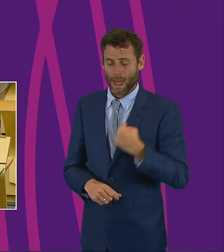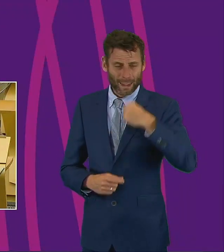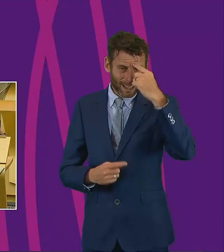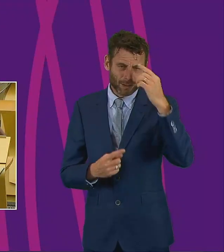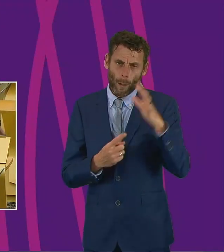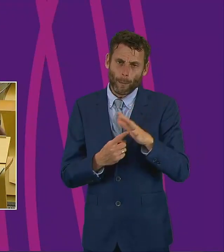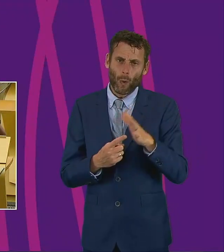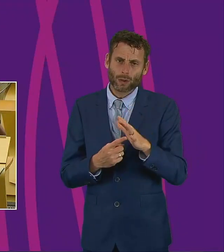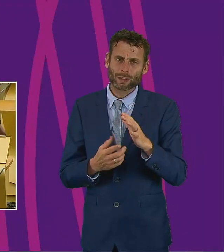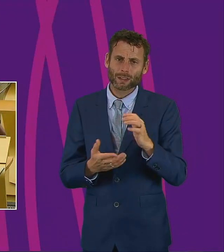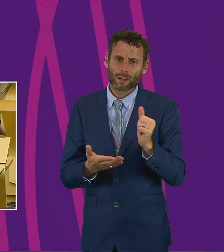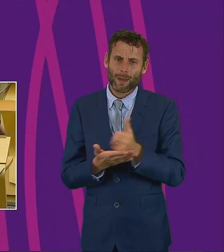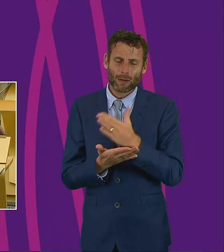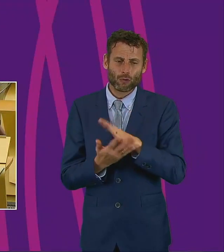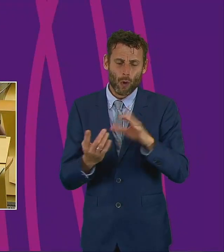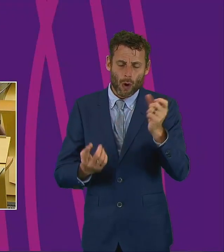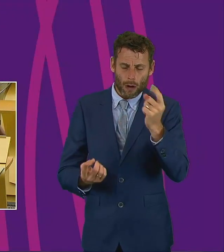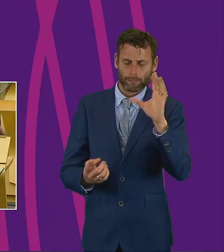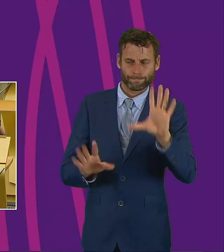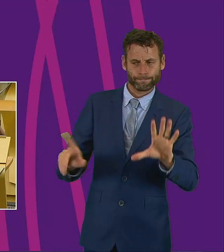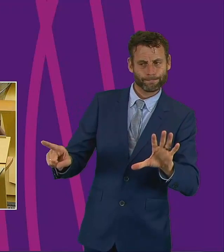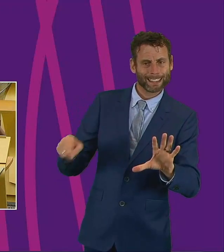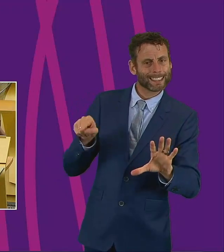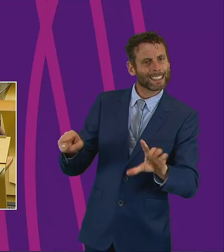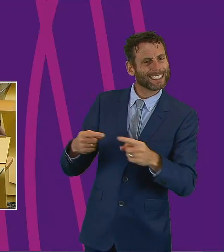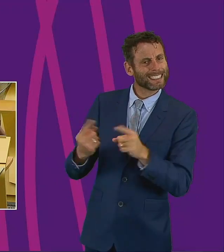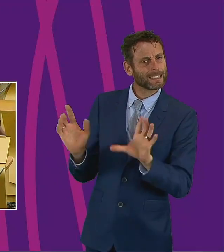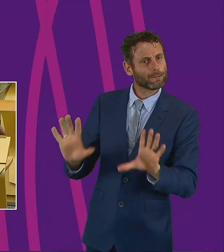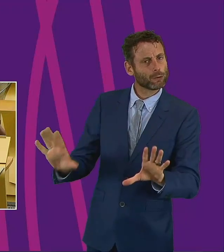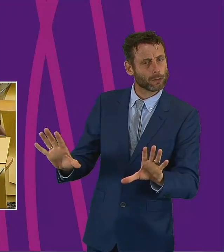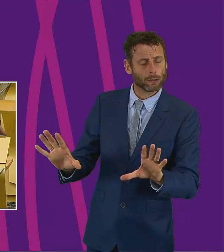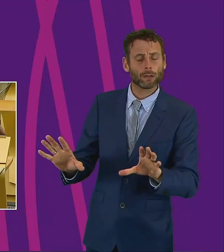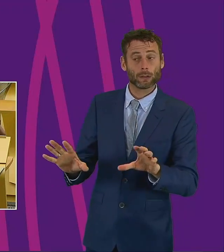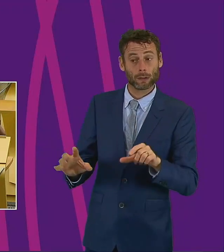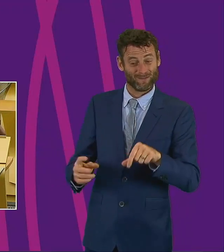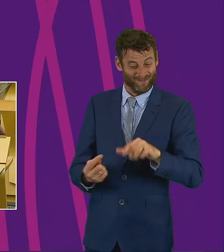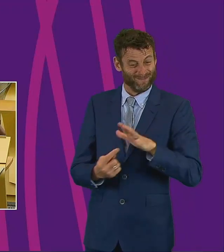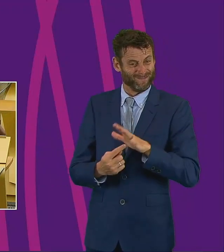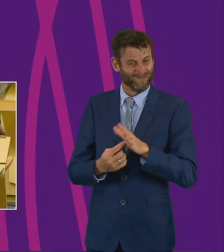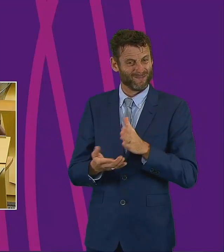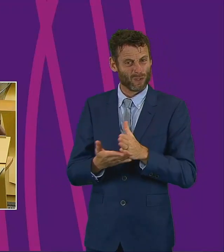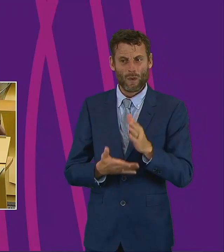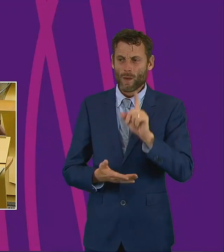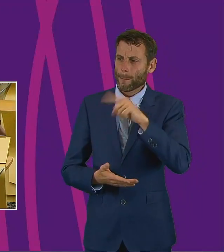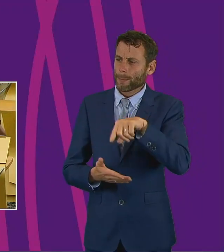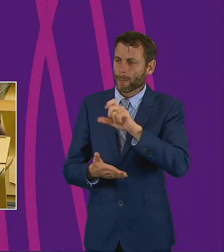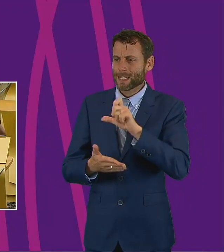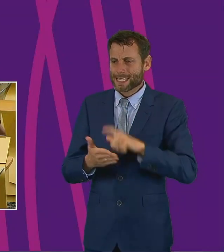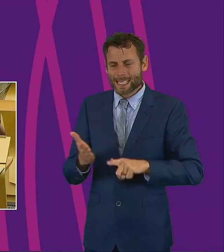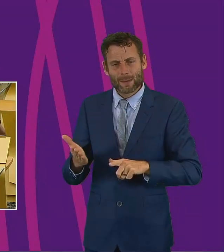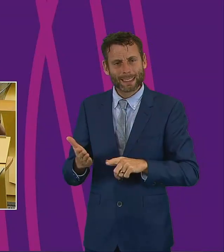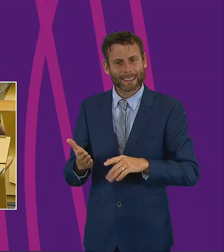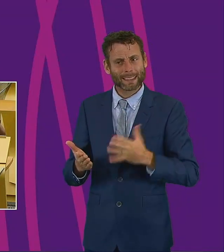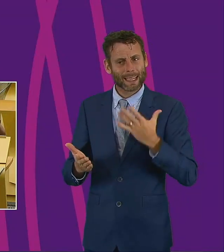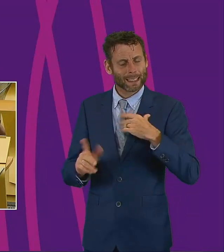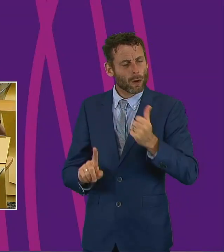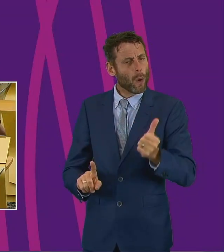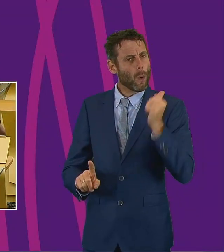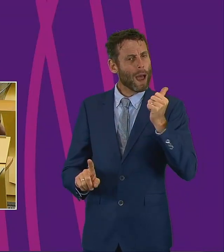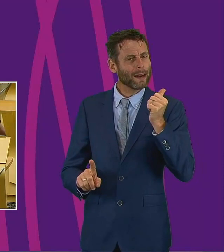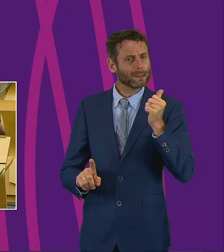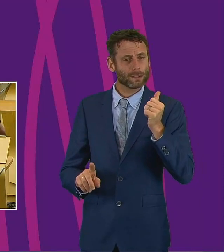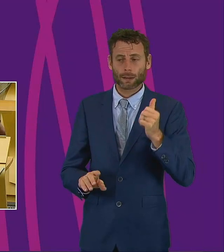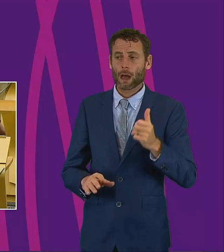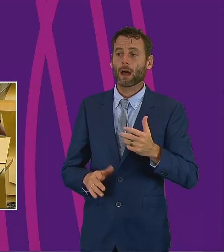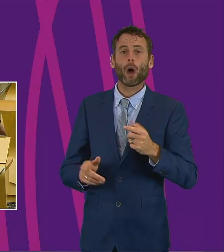every opportunity to raise awareness about the challenges, particularly during the pandemic, that people with disabilities face, and the complete unacceptability